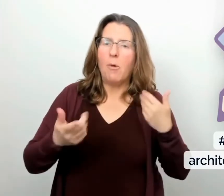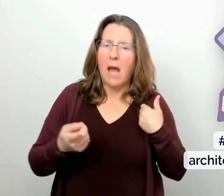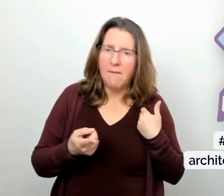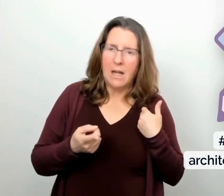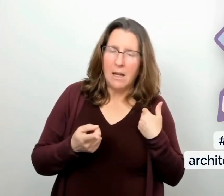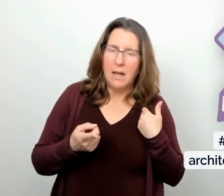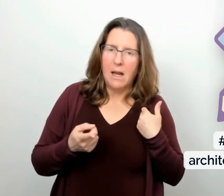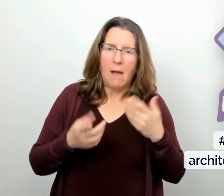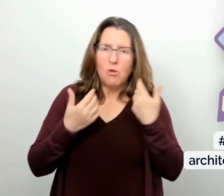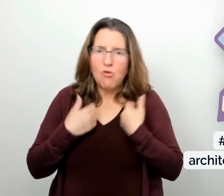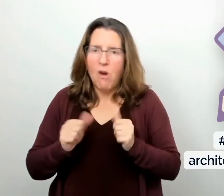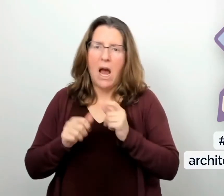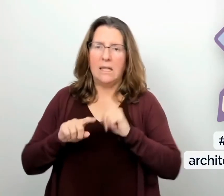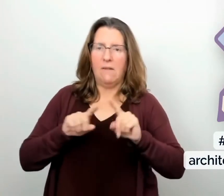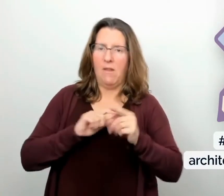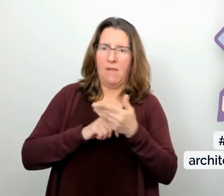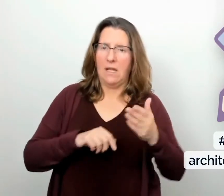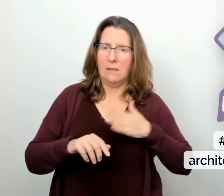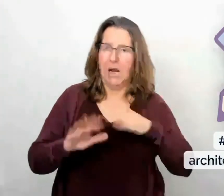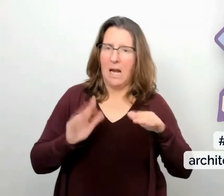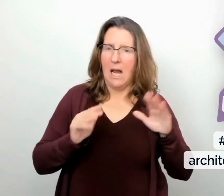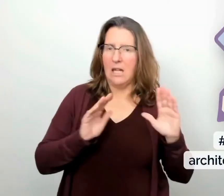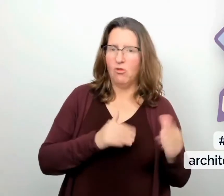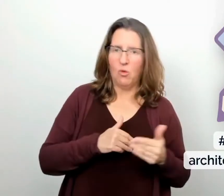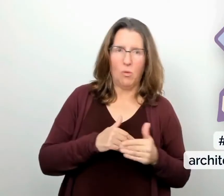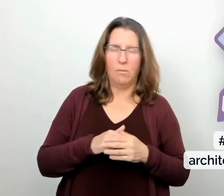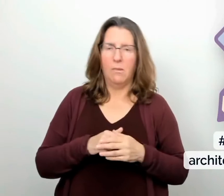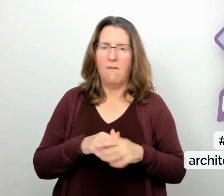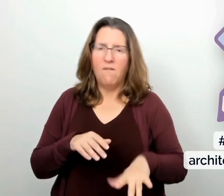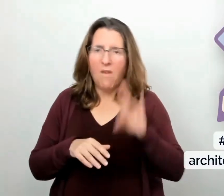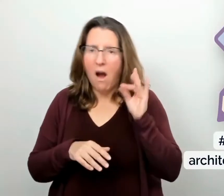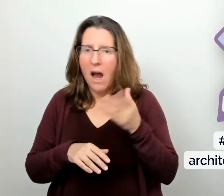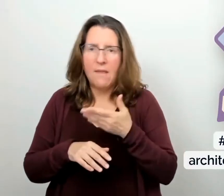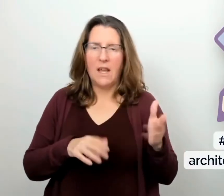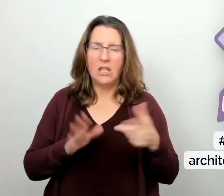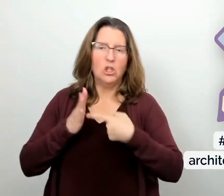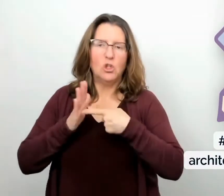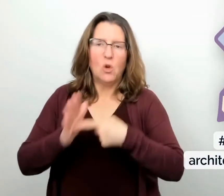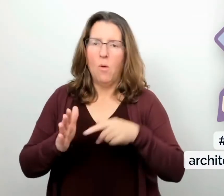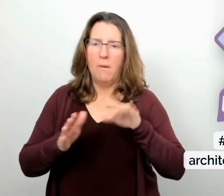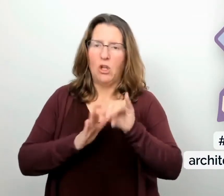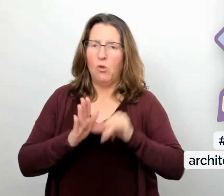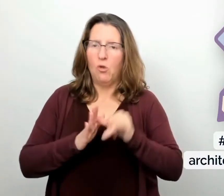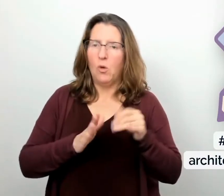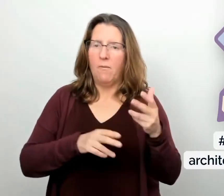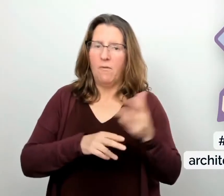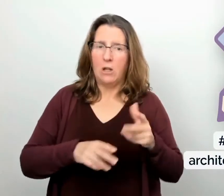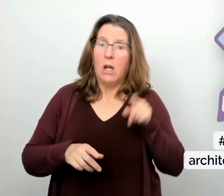or situations he was dealing with. While at the same time I was trying things in the classroom, he was bringing these videos to my